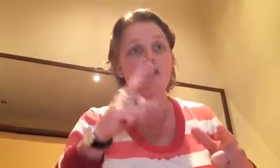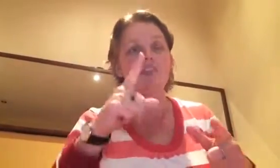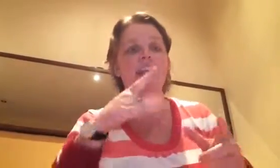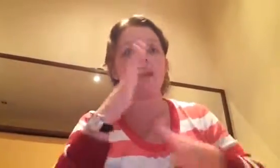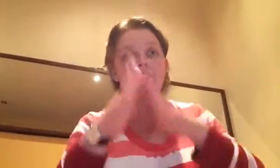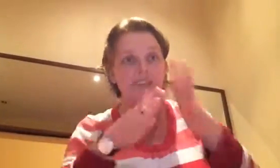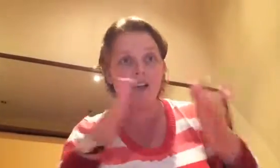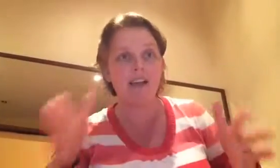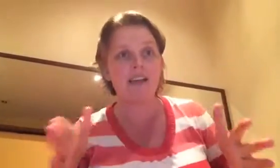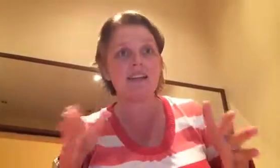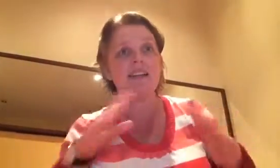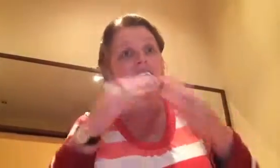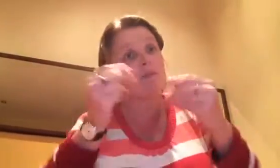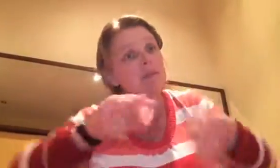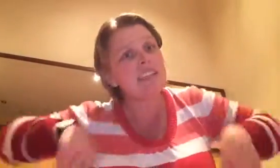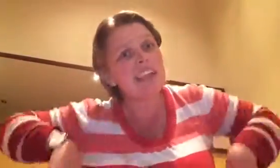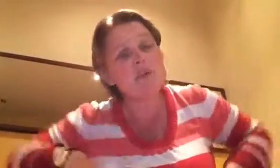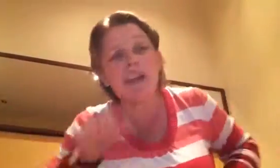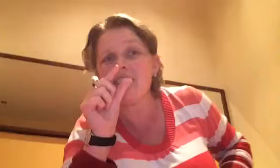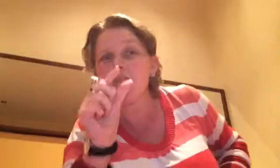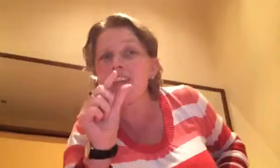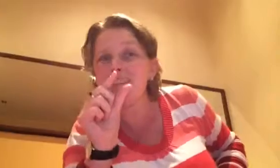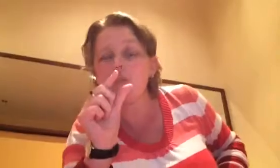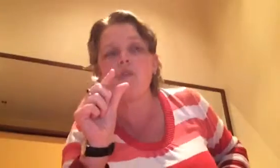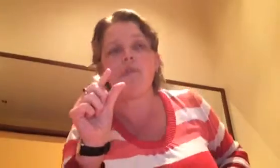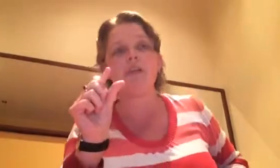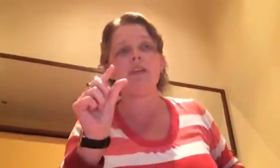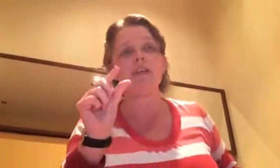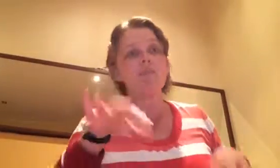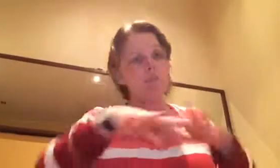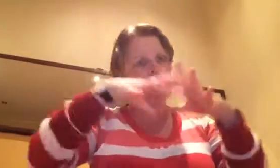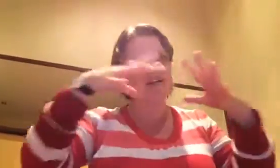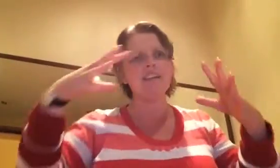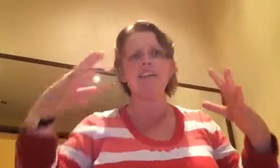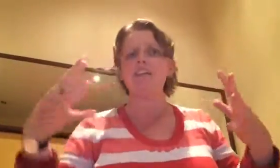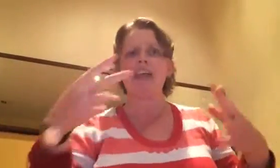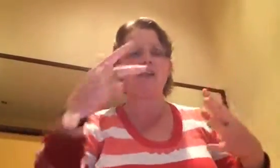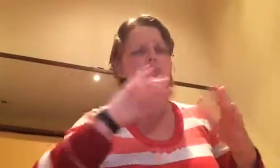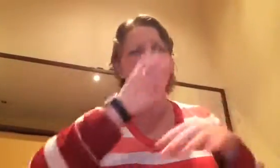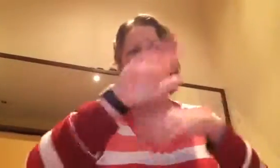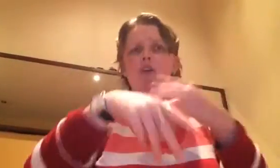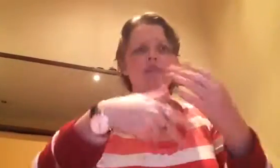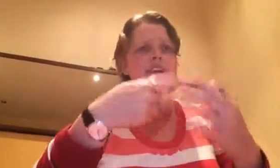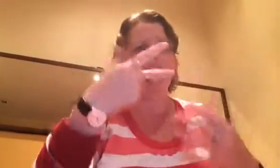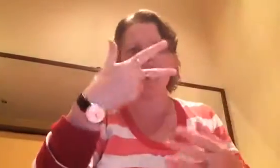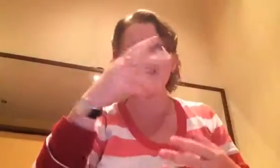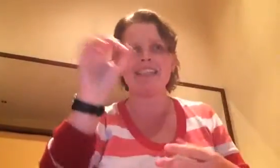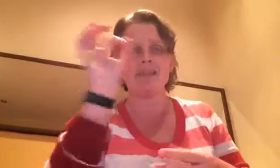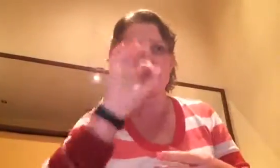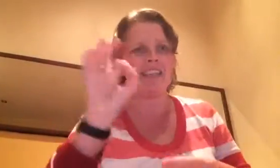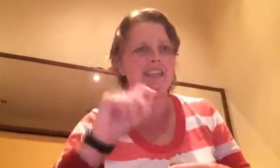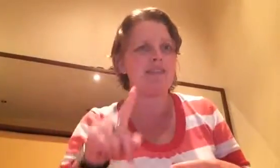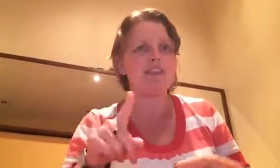speech and sign. Sometimes I take it away just for little short periods, but like over 80% of the